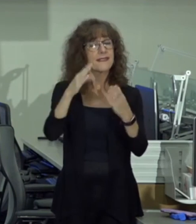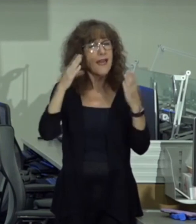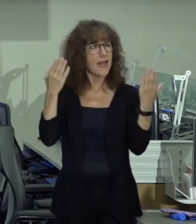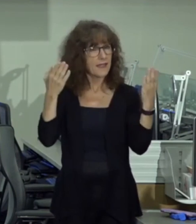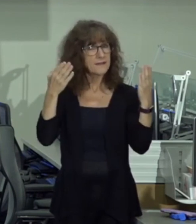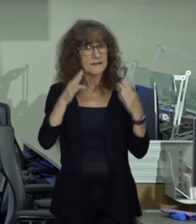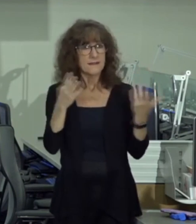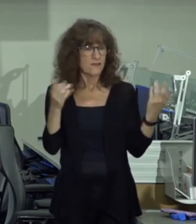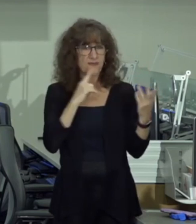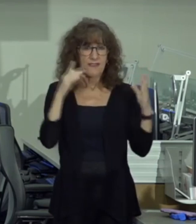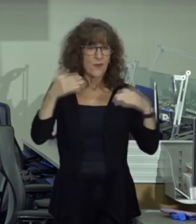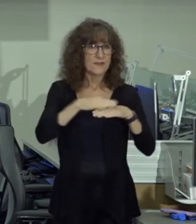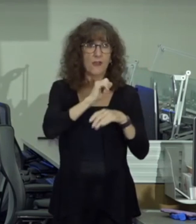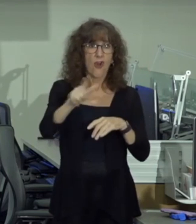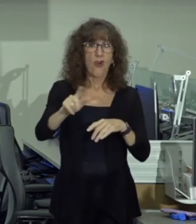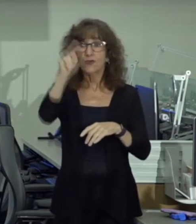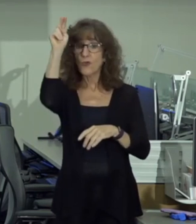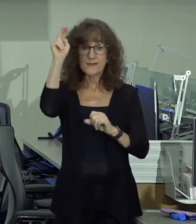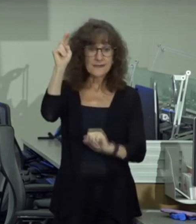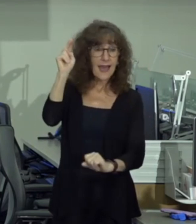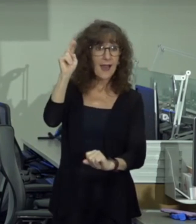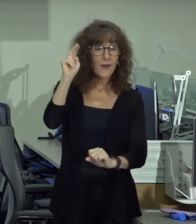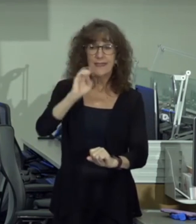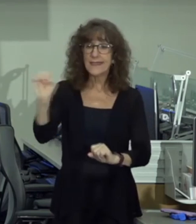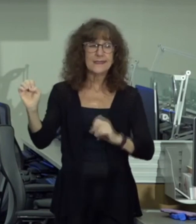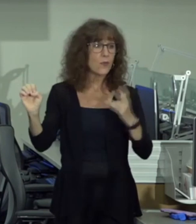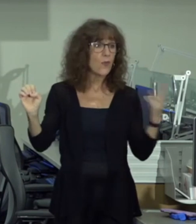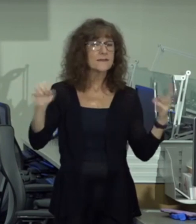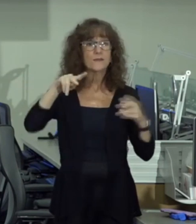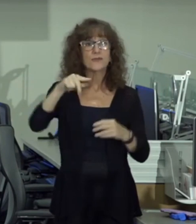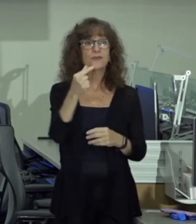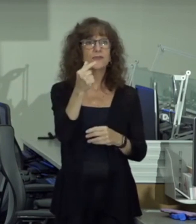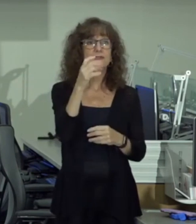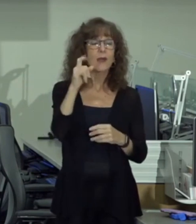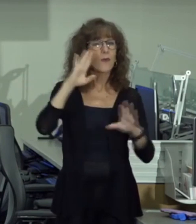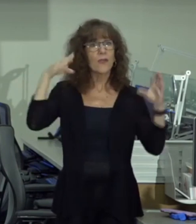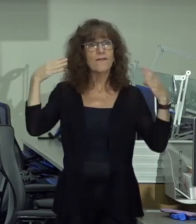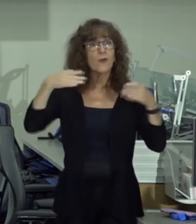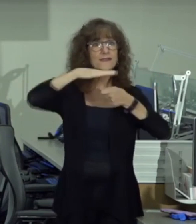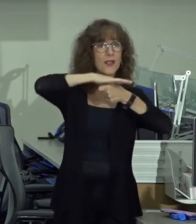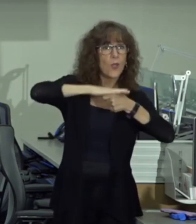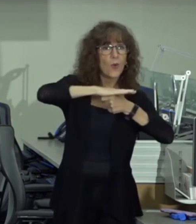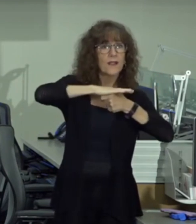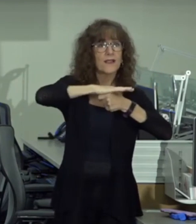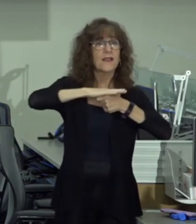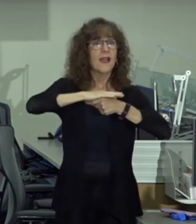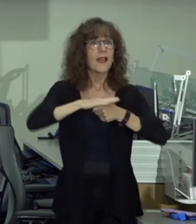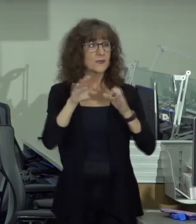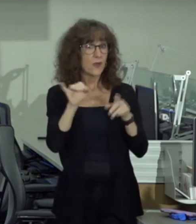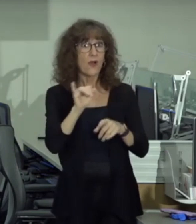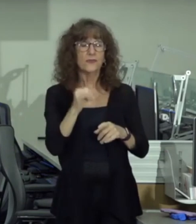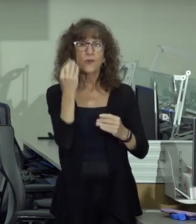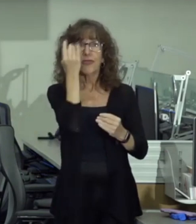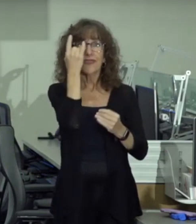Prince George's County, north to south and east to west. We'll focus locally as we also